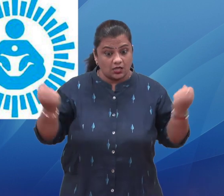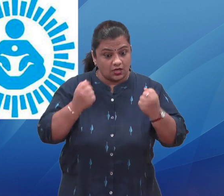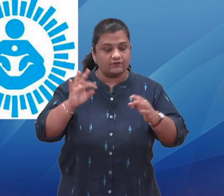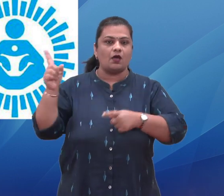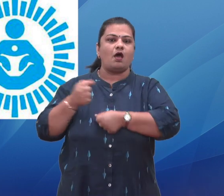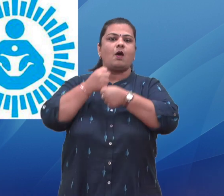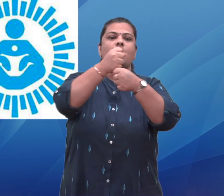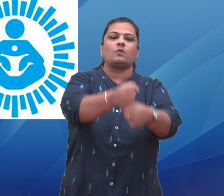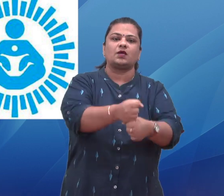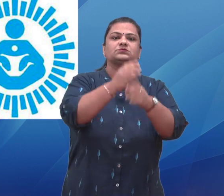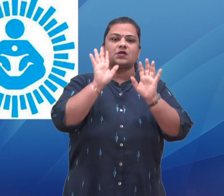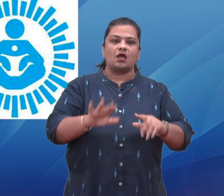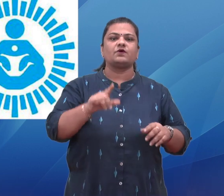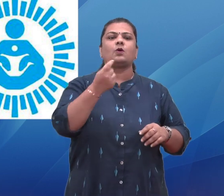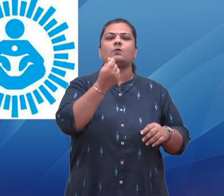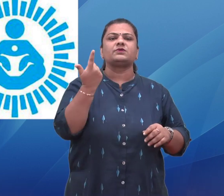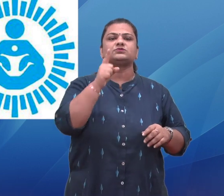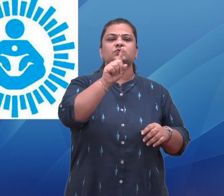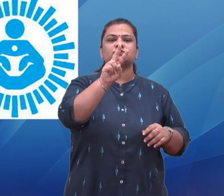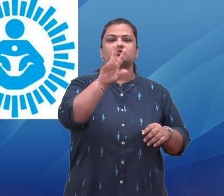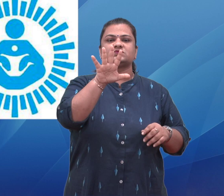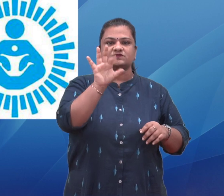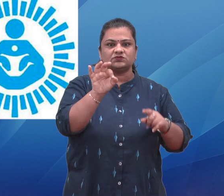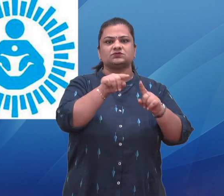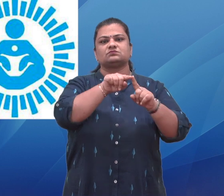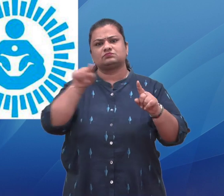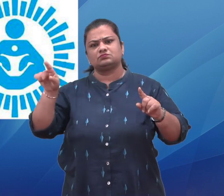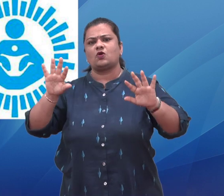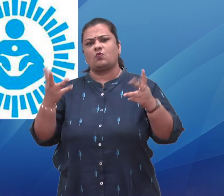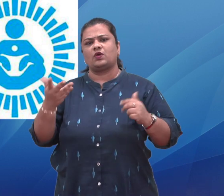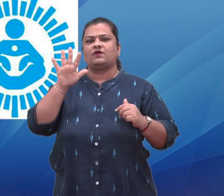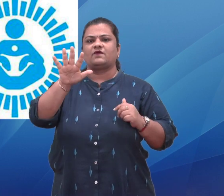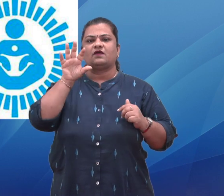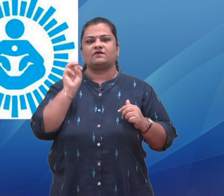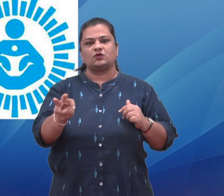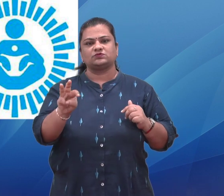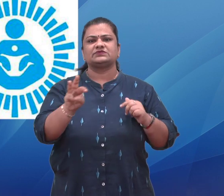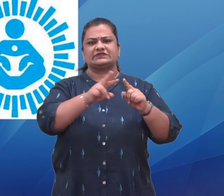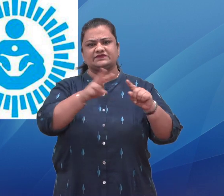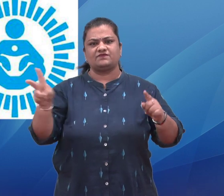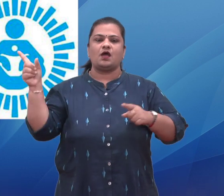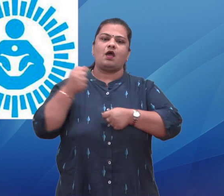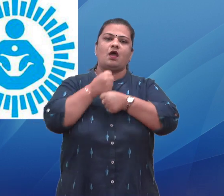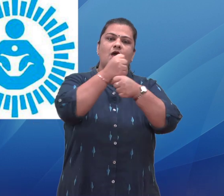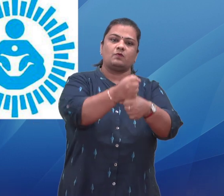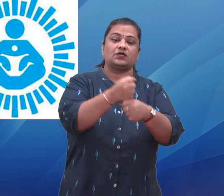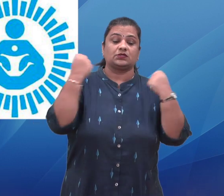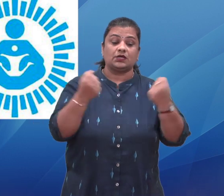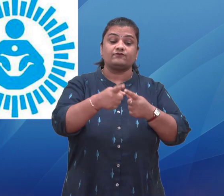to the best adolescent club or Varnakuta as they are called at the Integrated Child Development Project